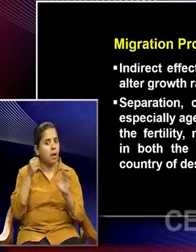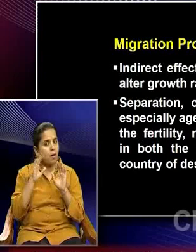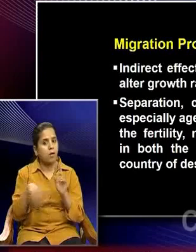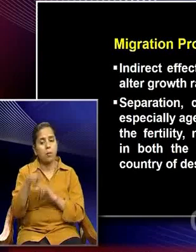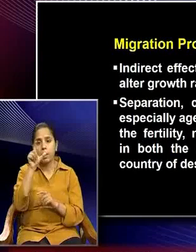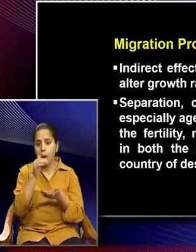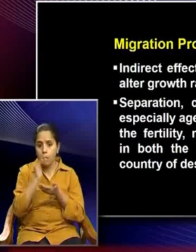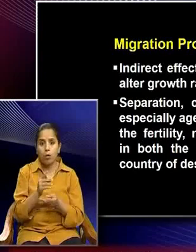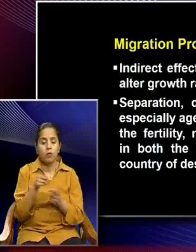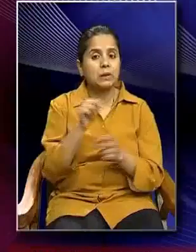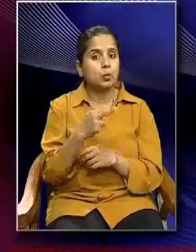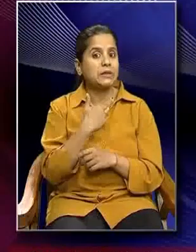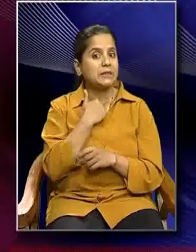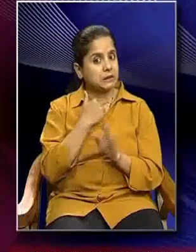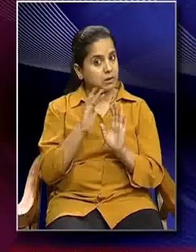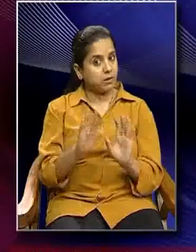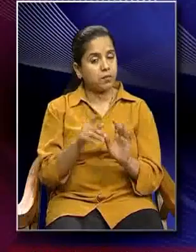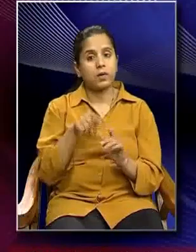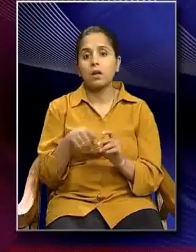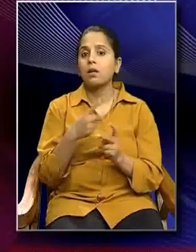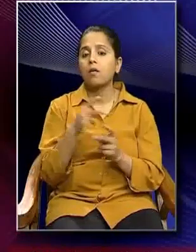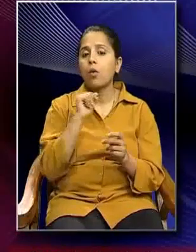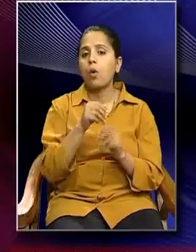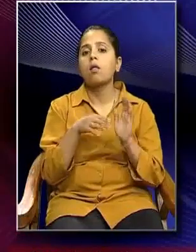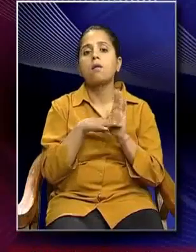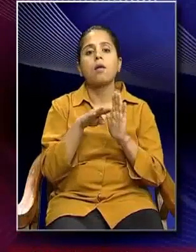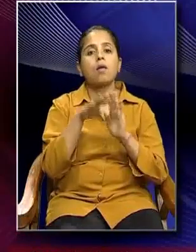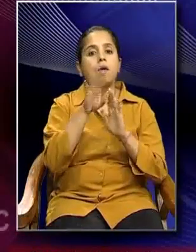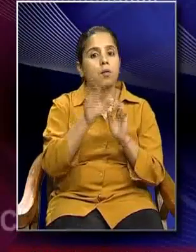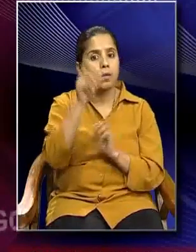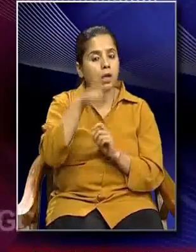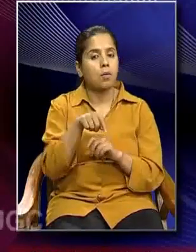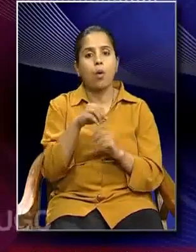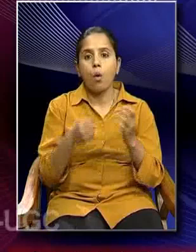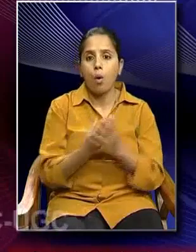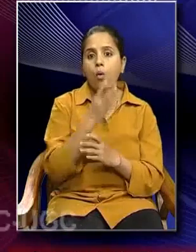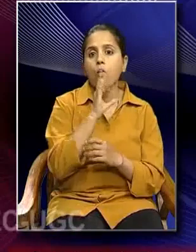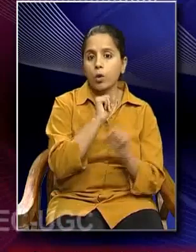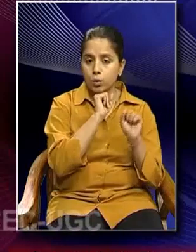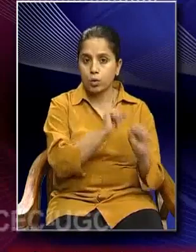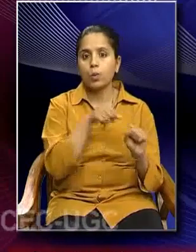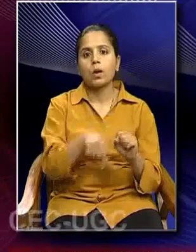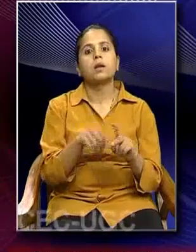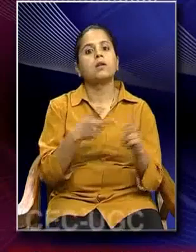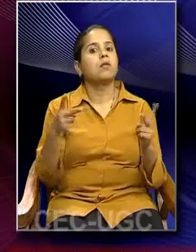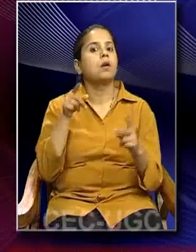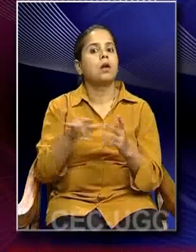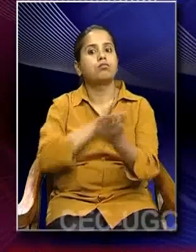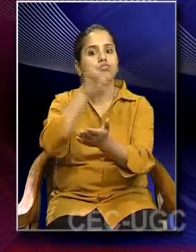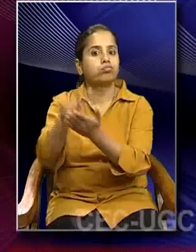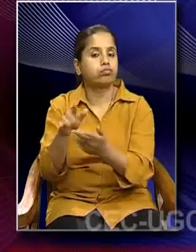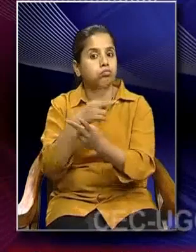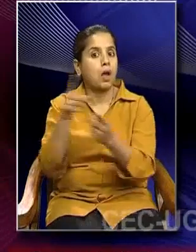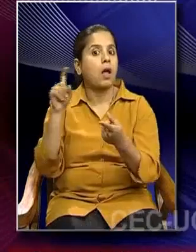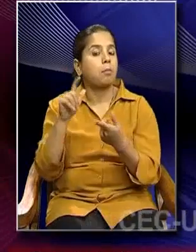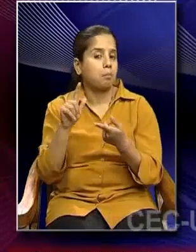mortality risk and mortality levels at the place of origin and at the place of destination.